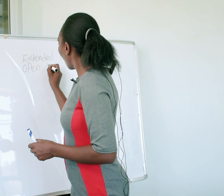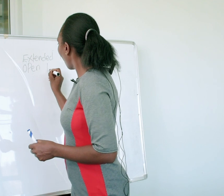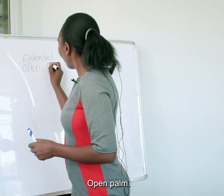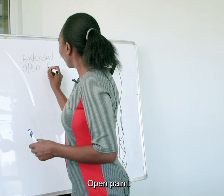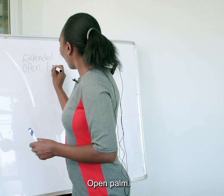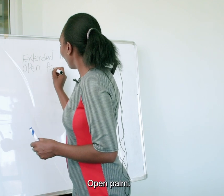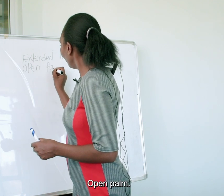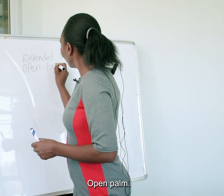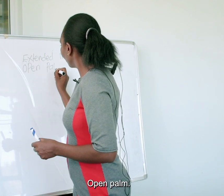Open palm.